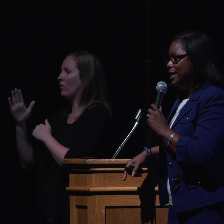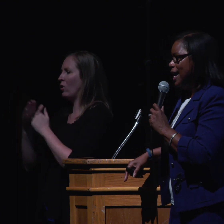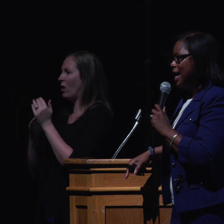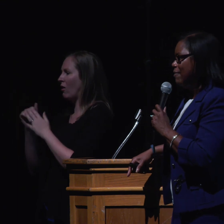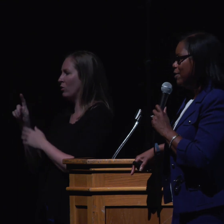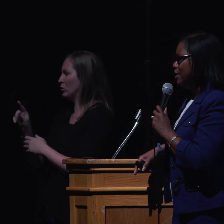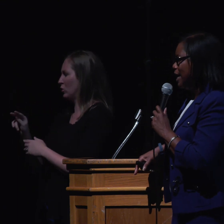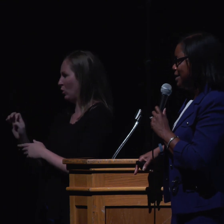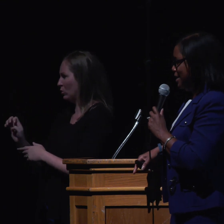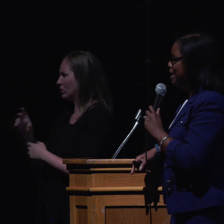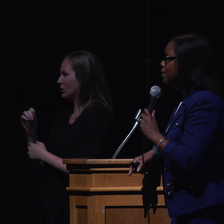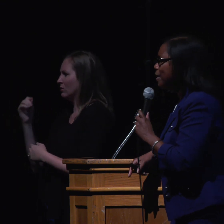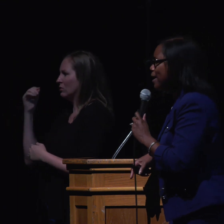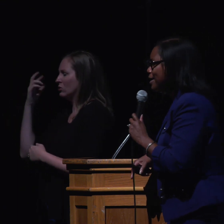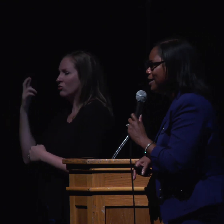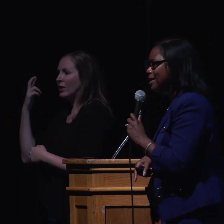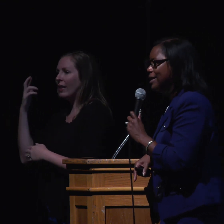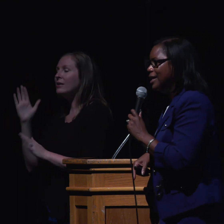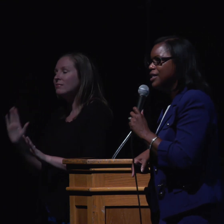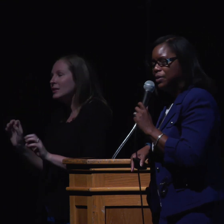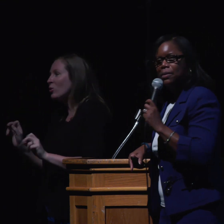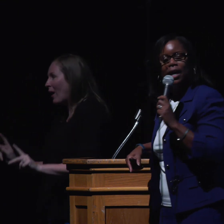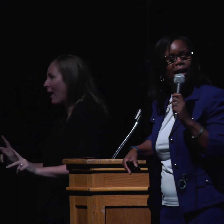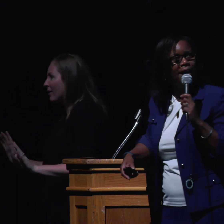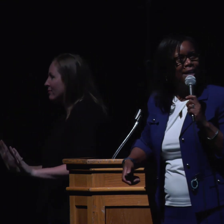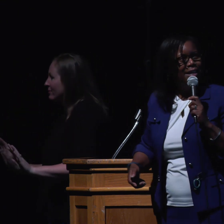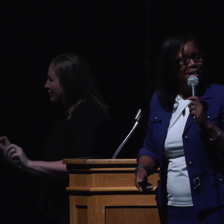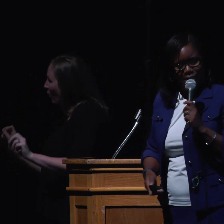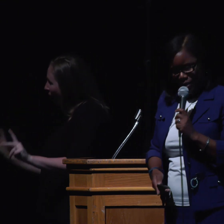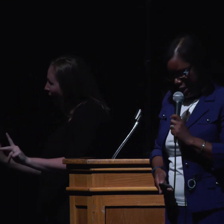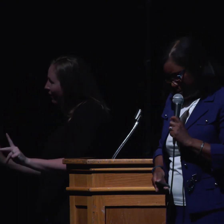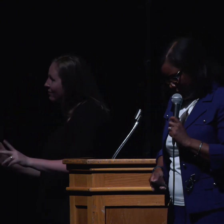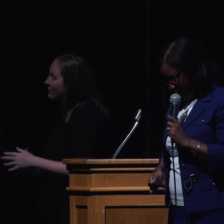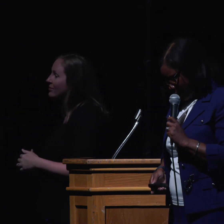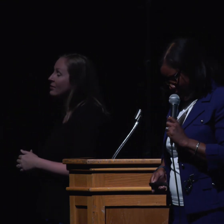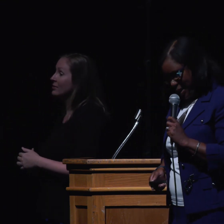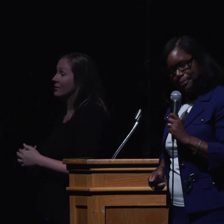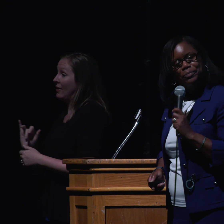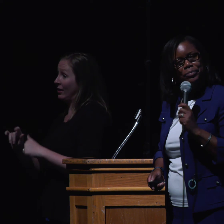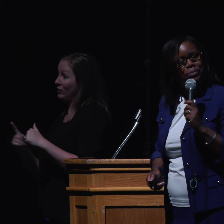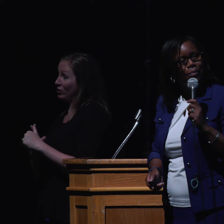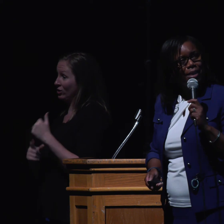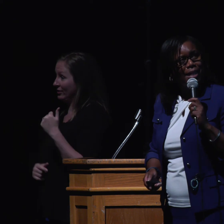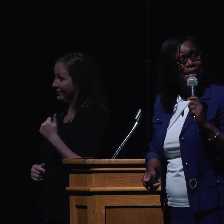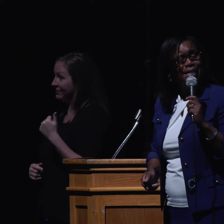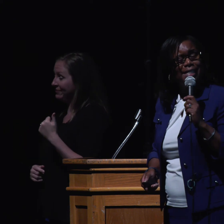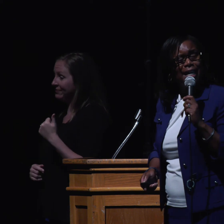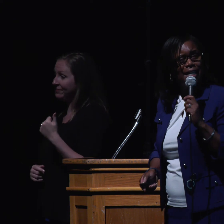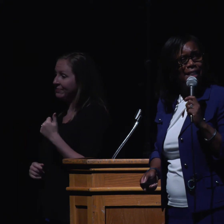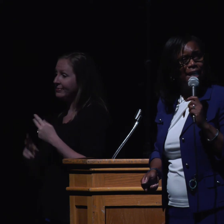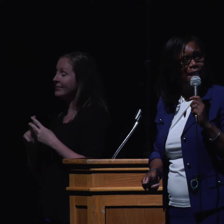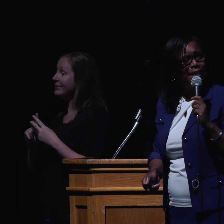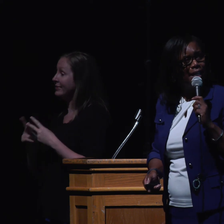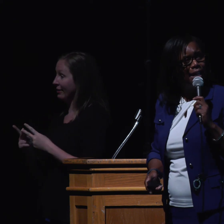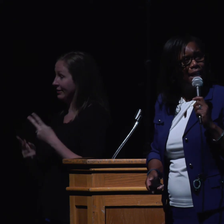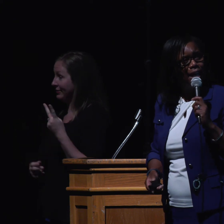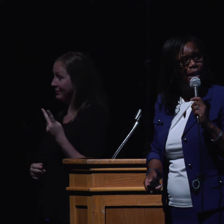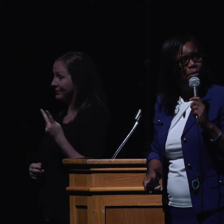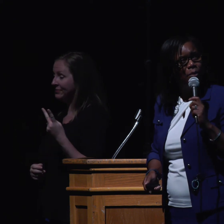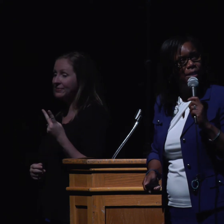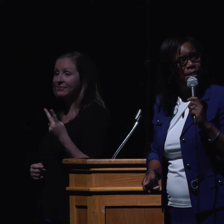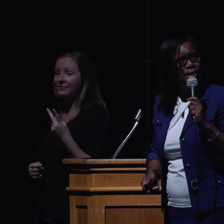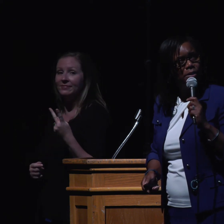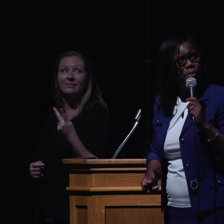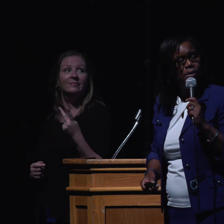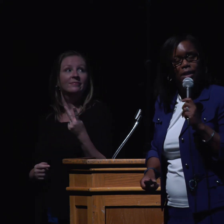zone and realizing it's okay. It's okay. So that's my first thing. The second thing that